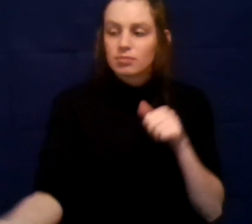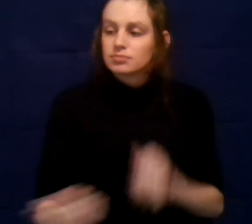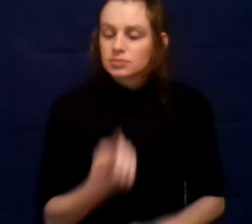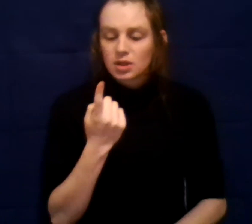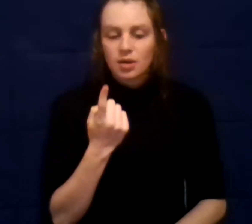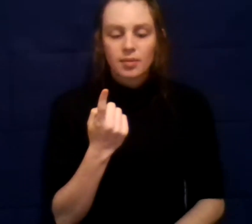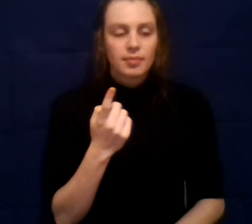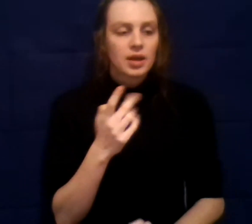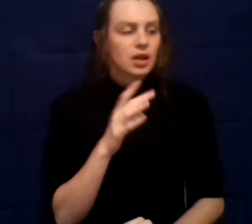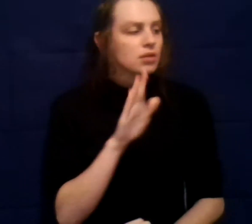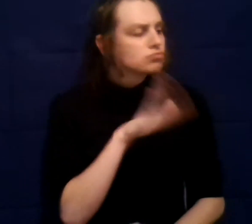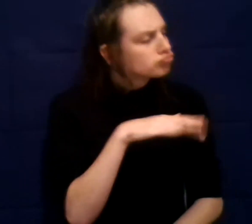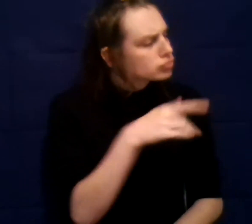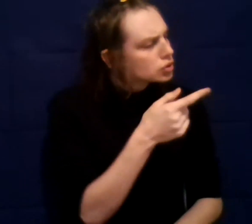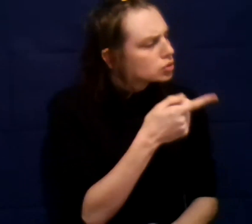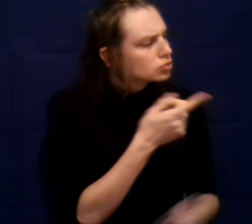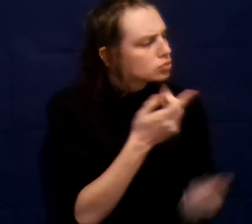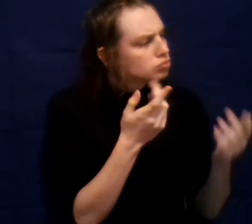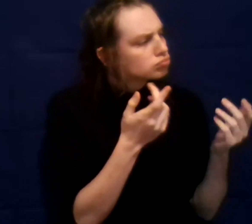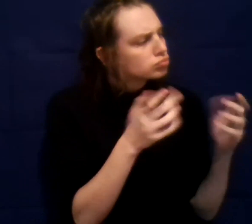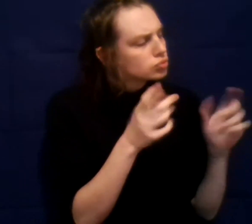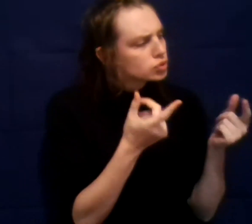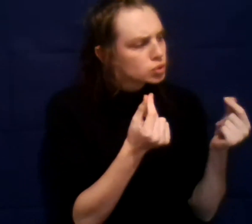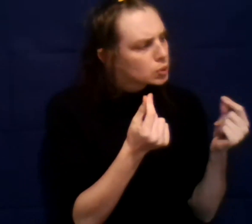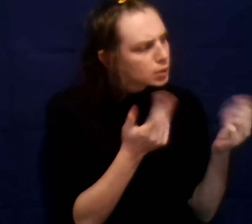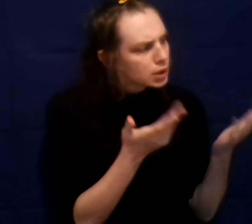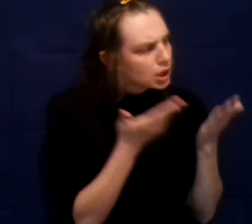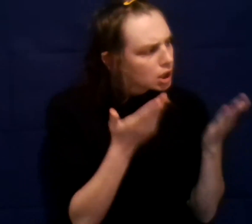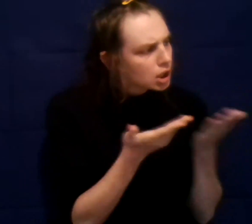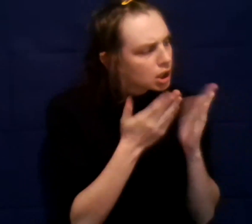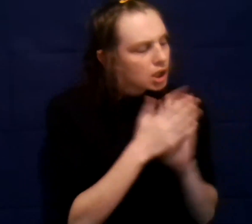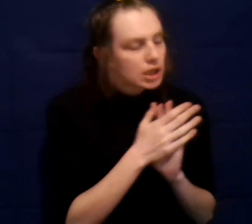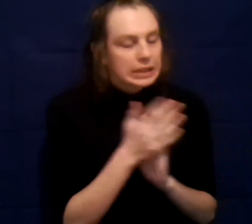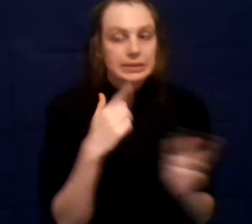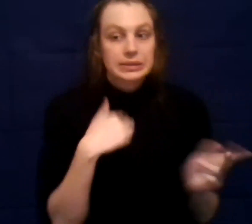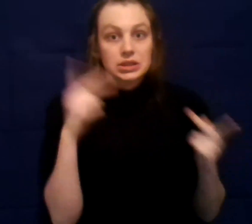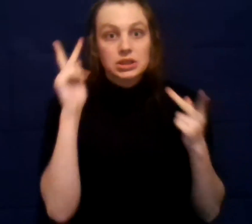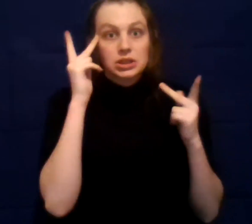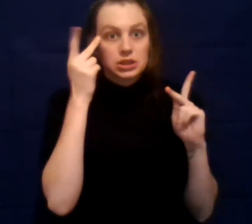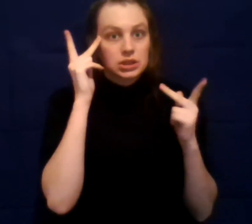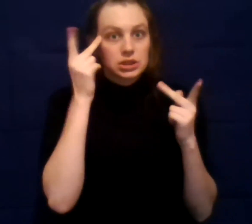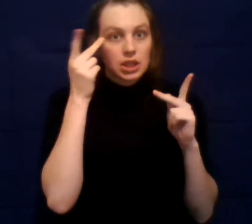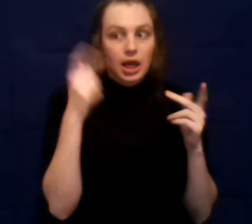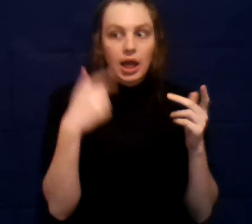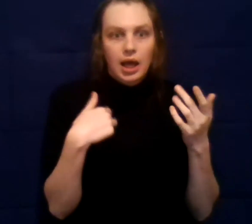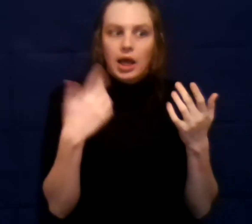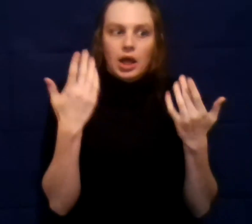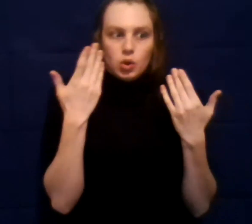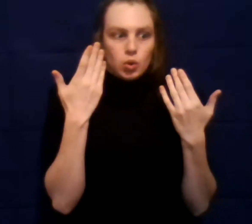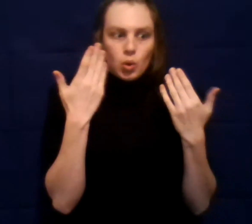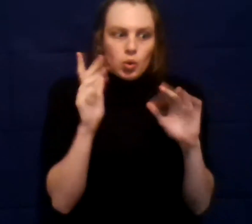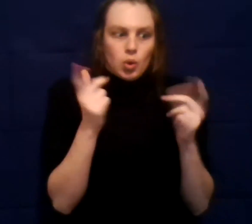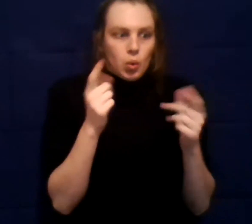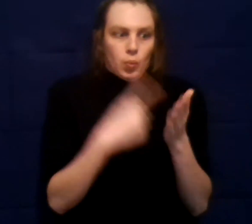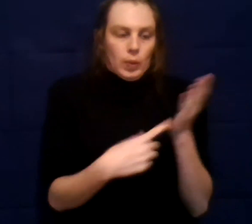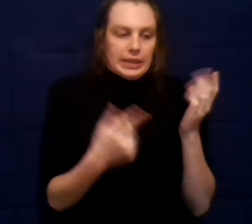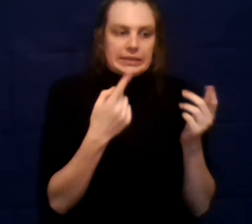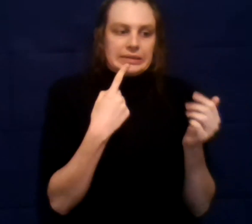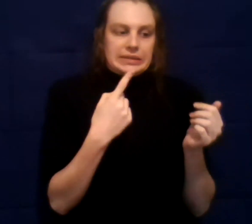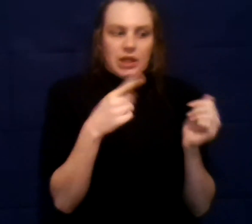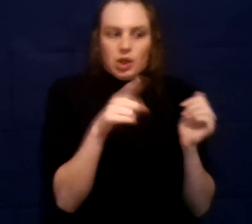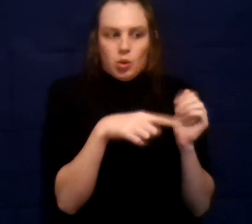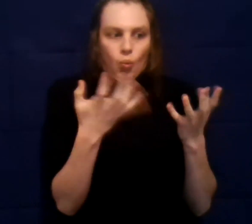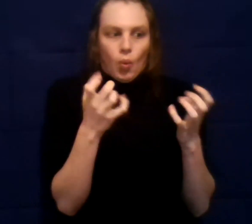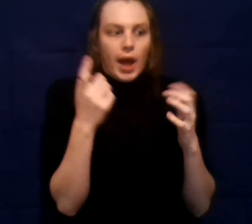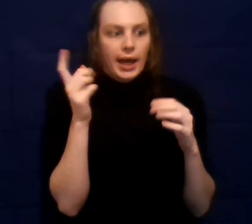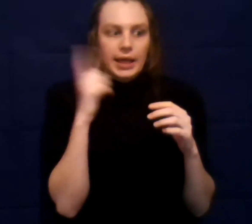asked what was I doing here. And I kind of panicked in my head, just like thinking of something to say of like, what do these people want to hear?